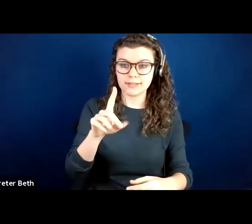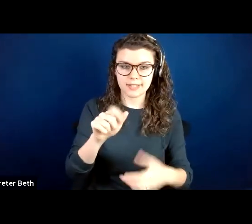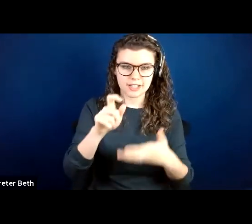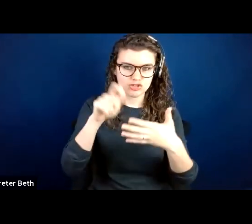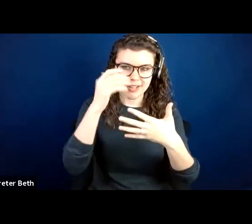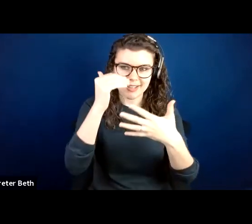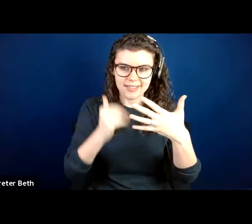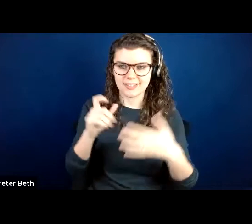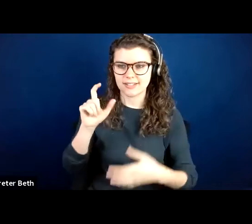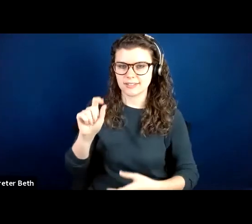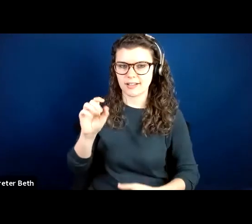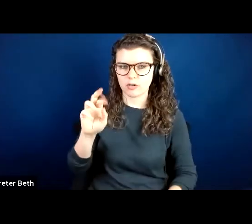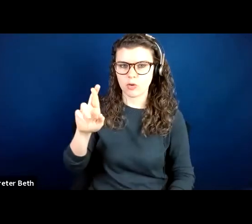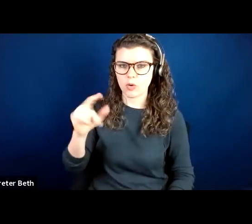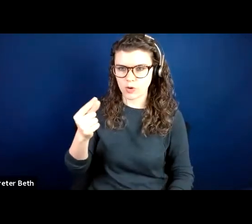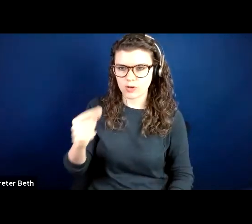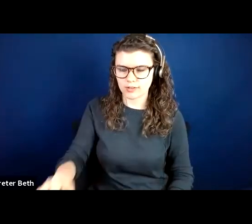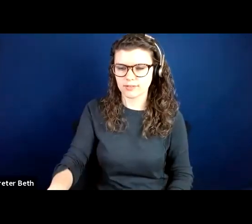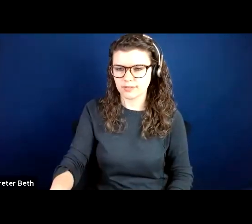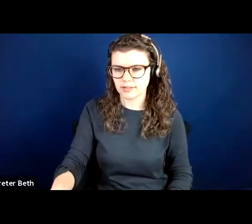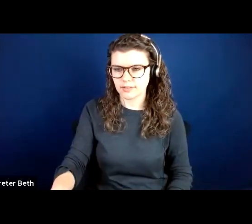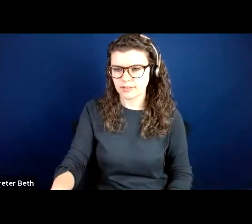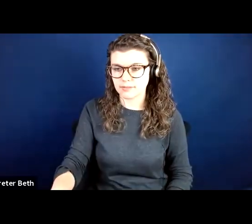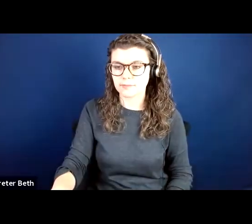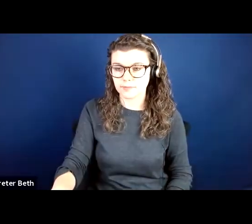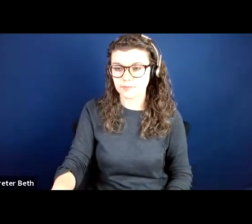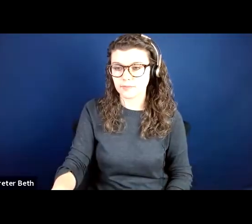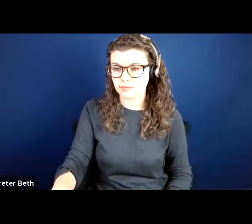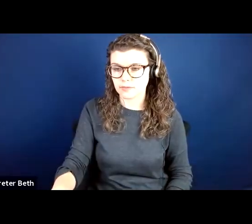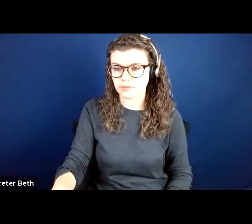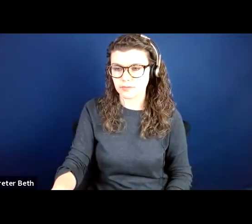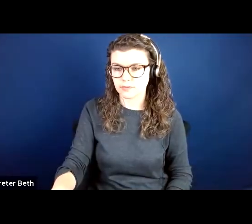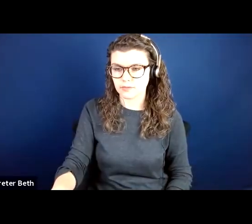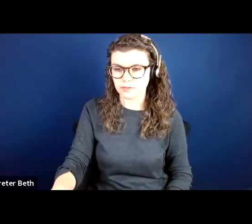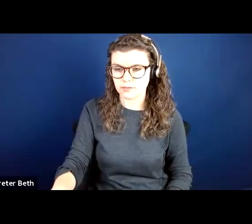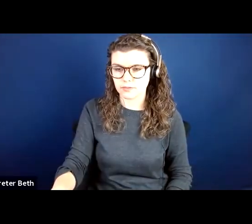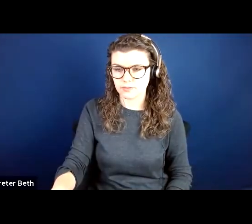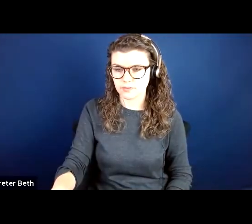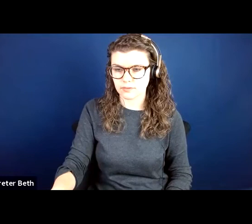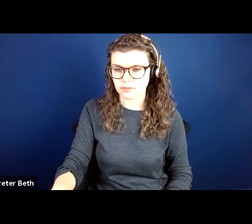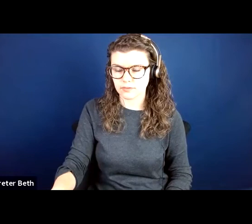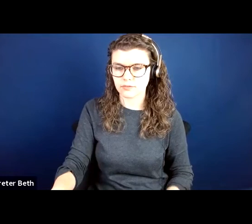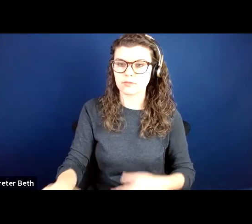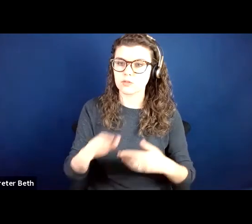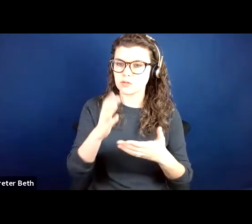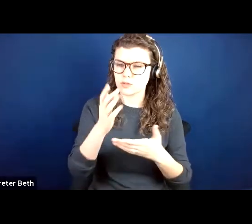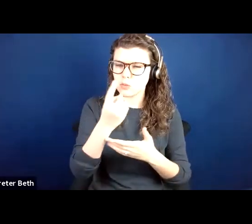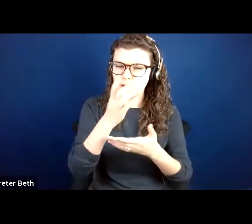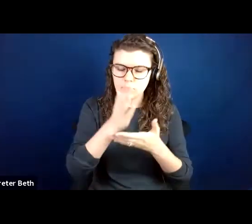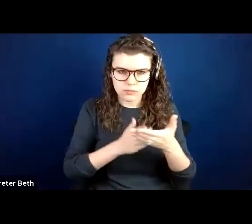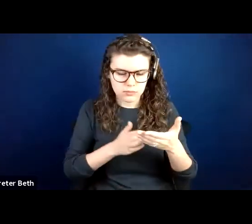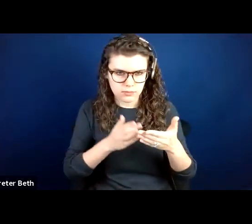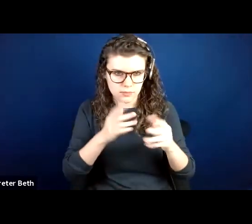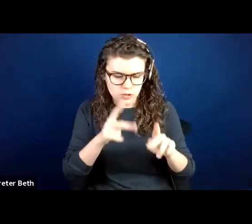adachecklist.org, and someone has developed these really great handy checklists that cover each feature that you might need